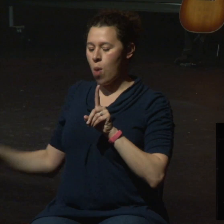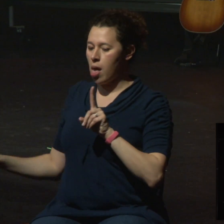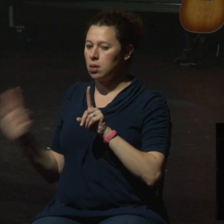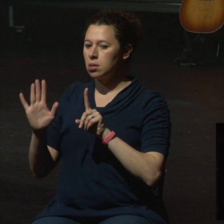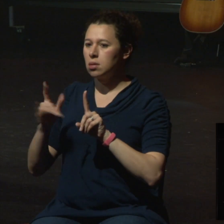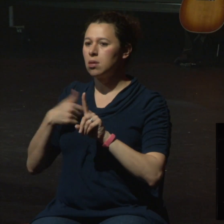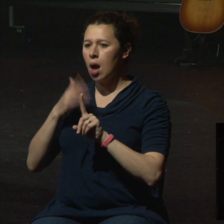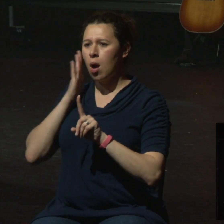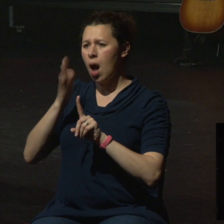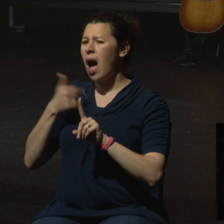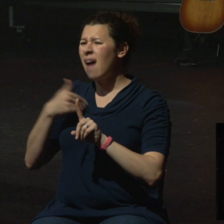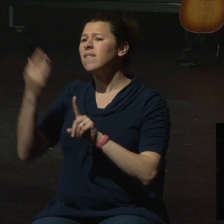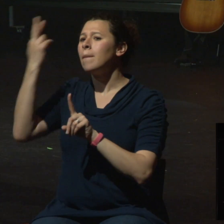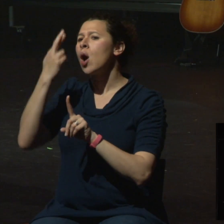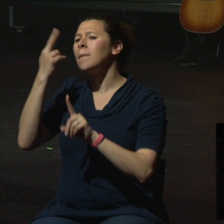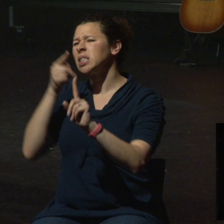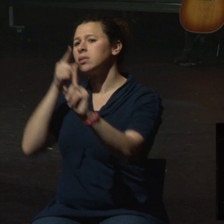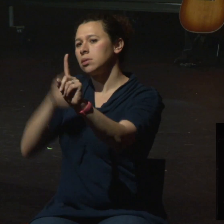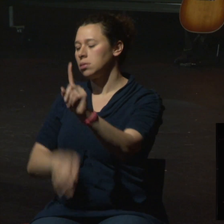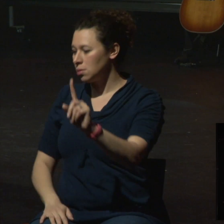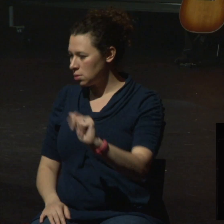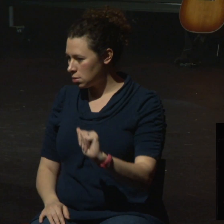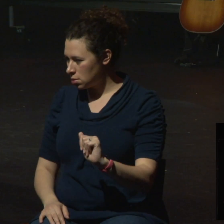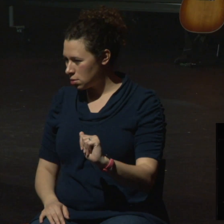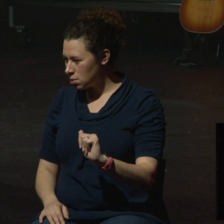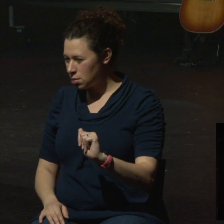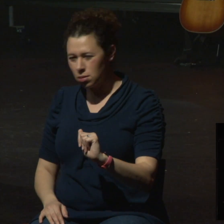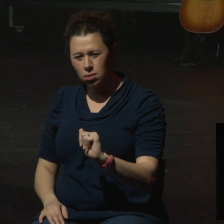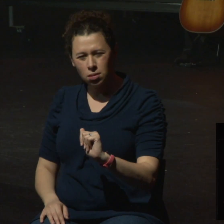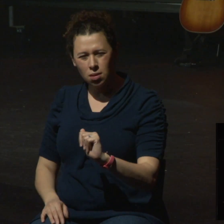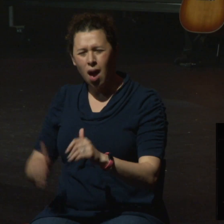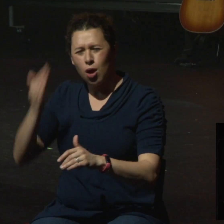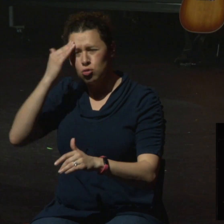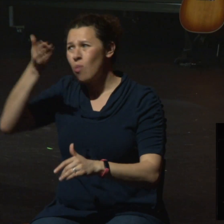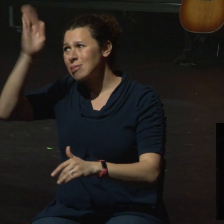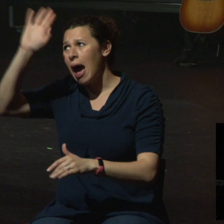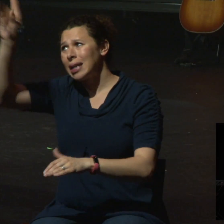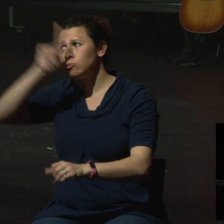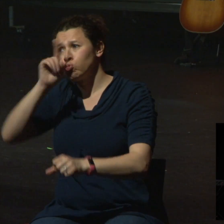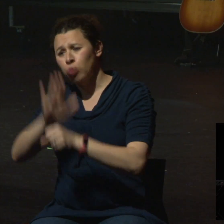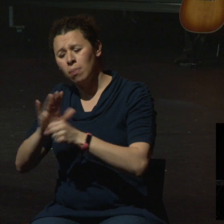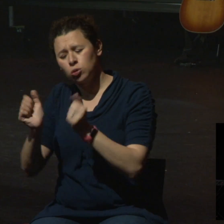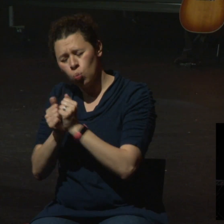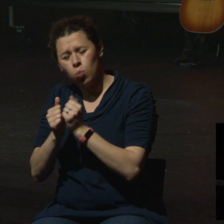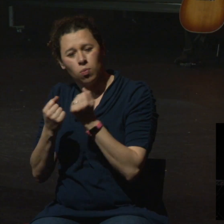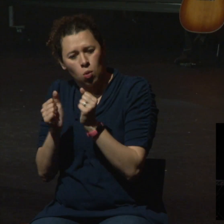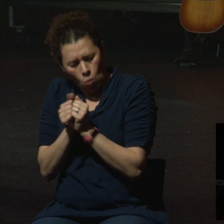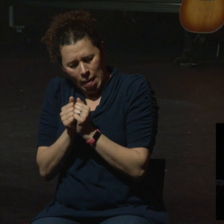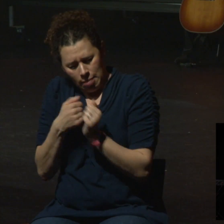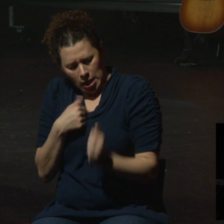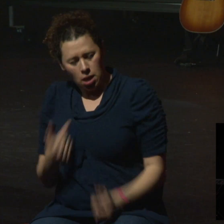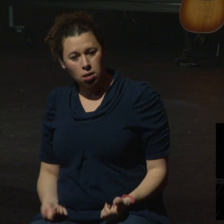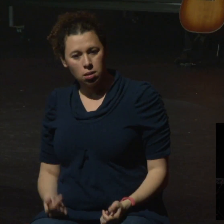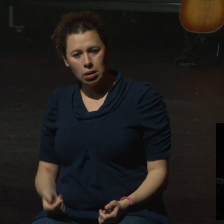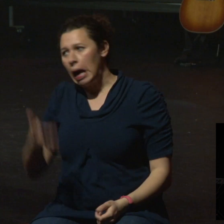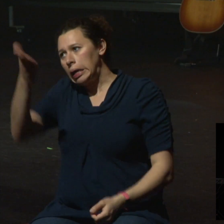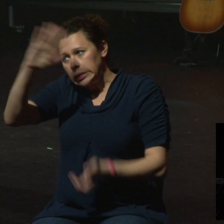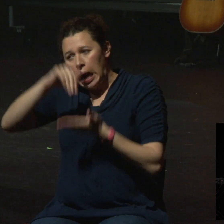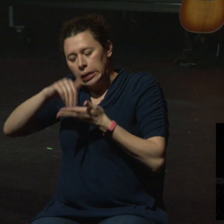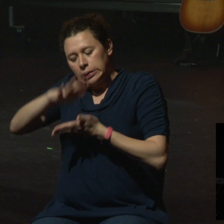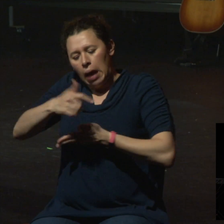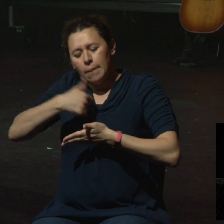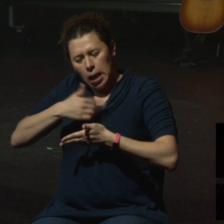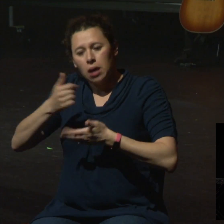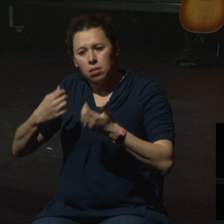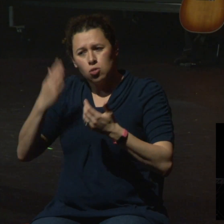purpose. Let's be people who are standing on the promises of God, knowing that God is with us because he's the one who sent us in the first place.